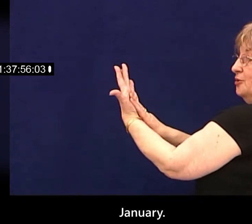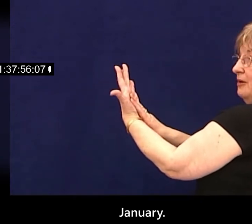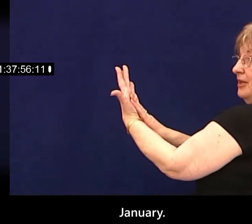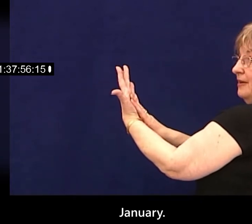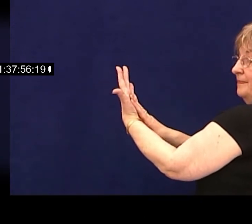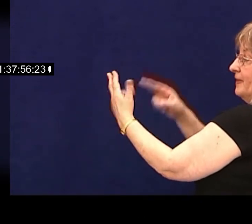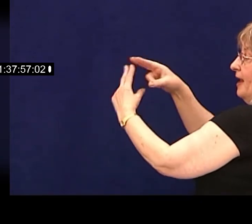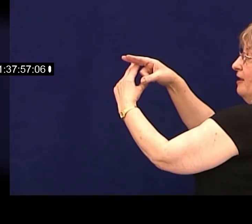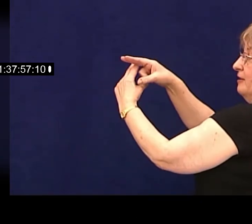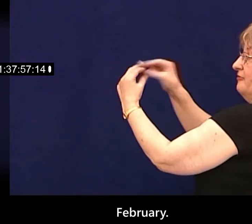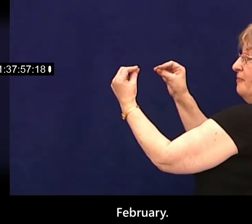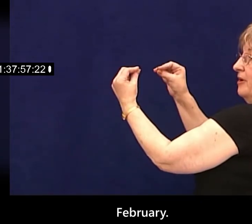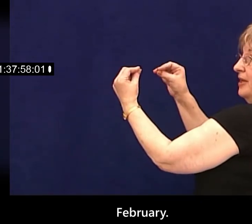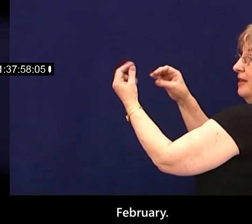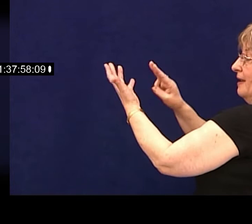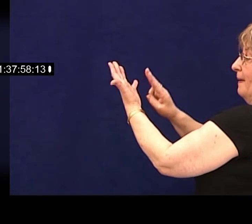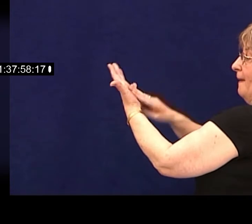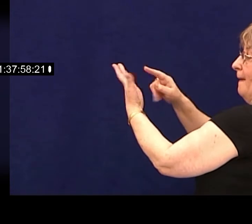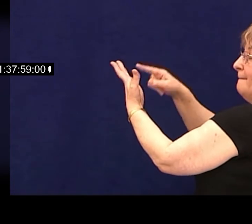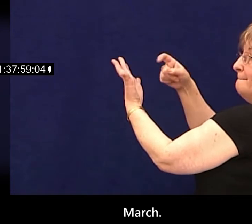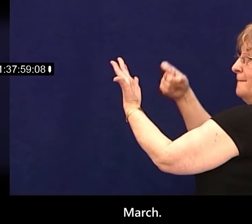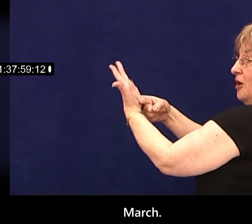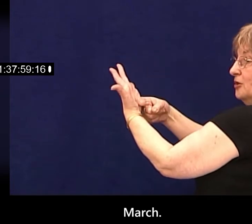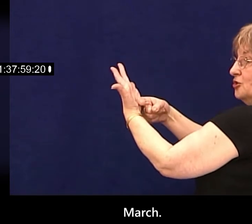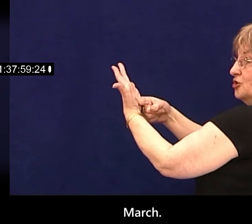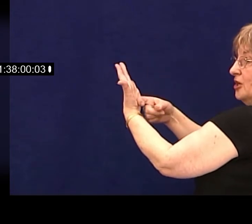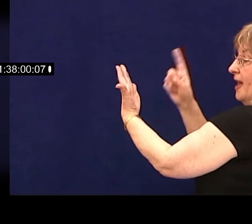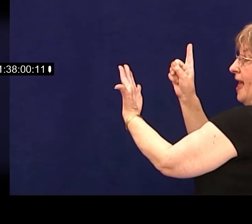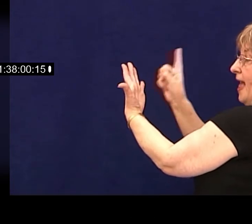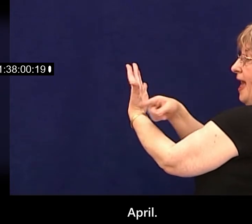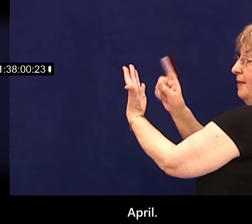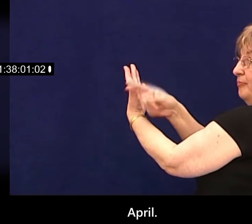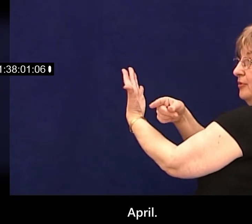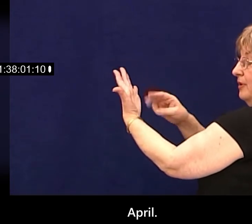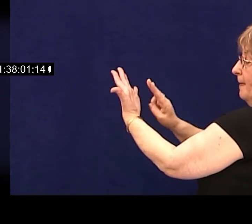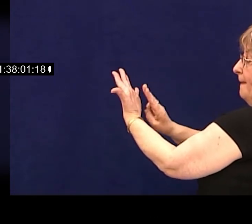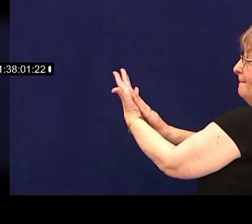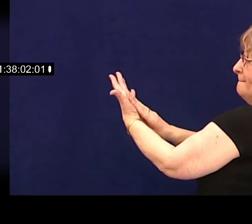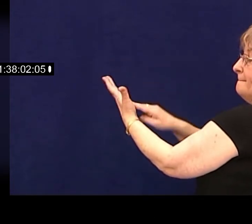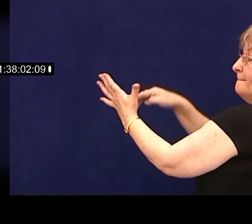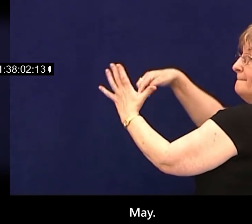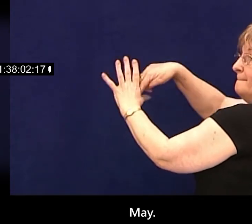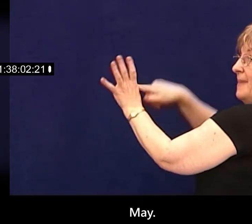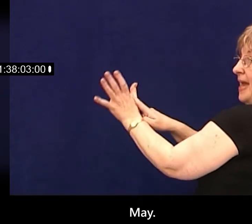January, February, March, April, May,